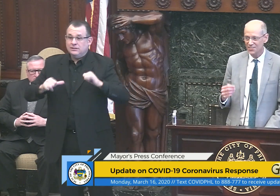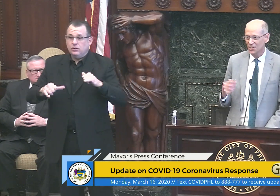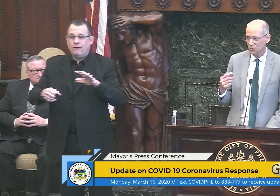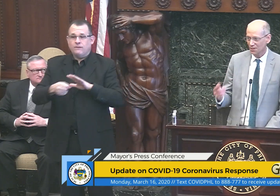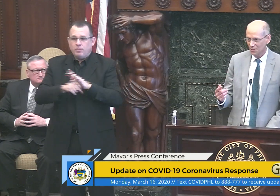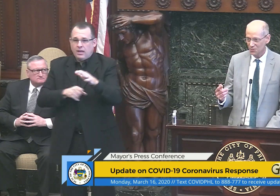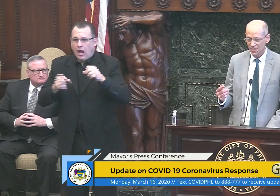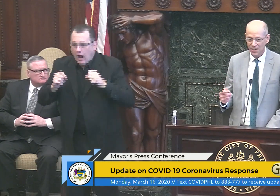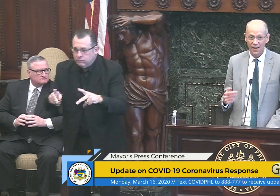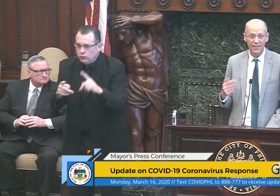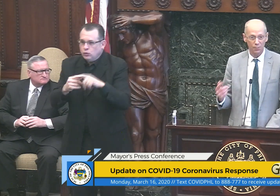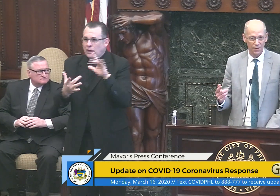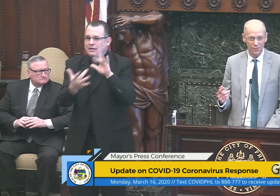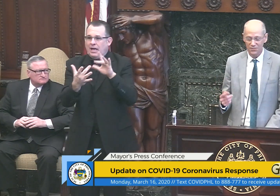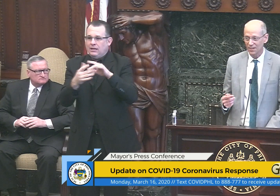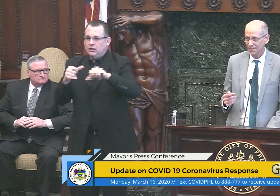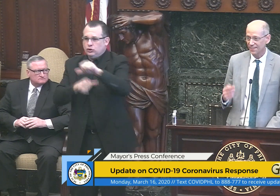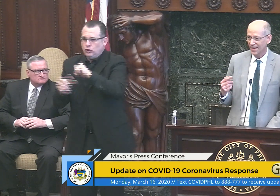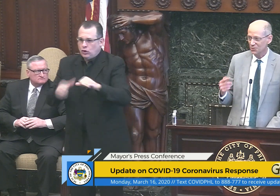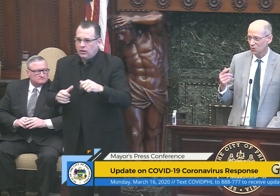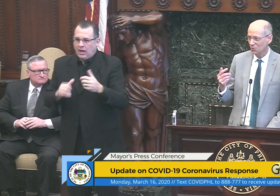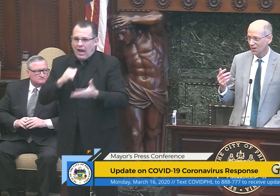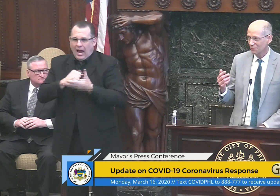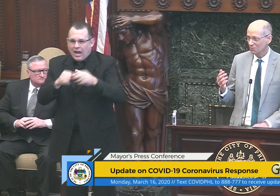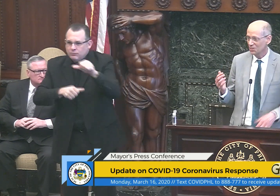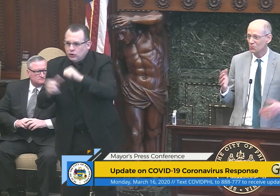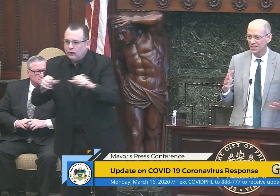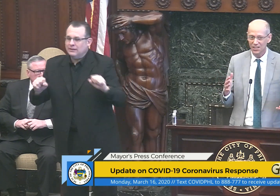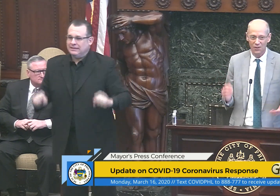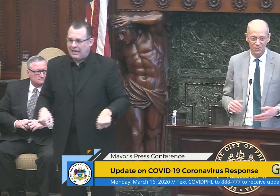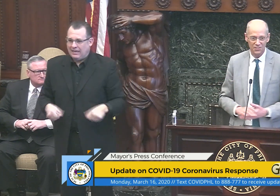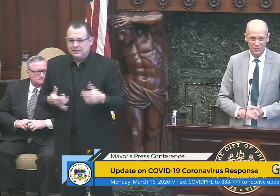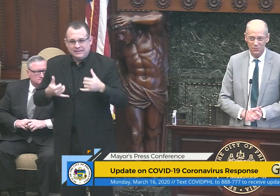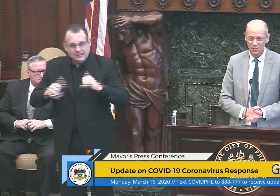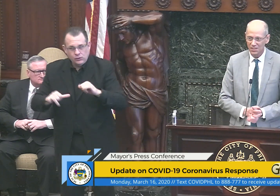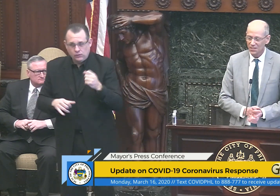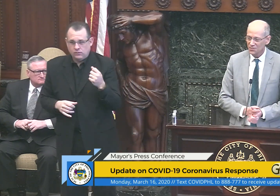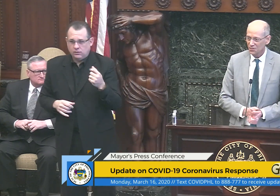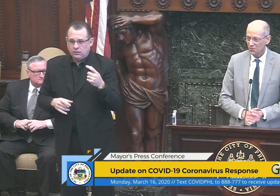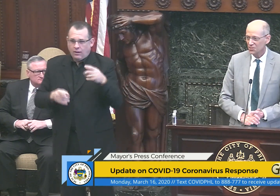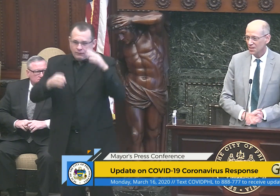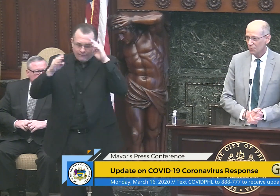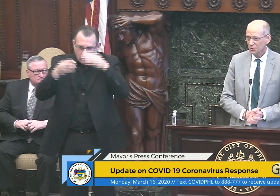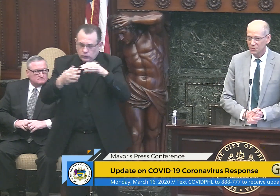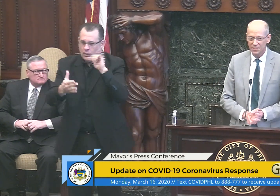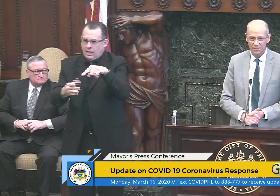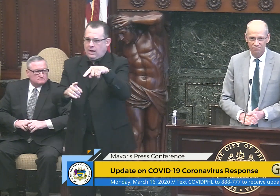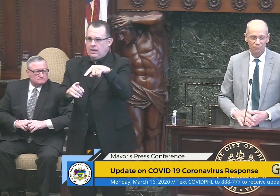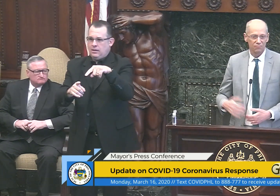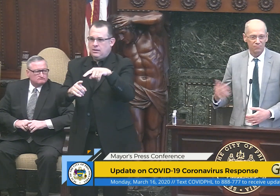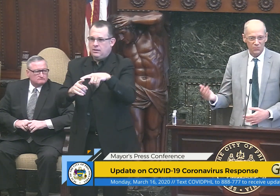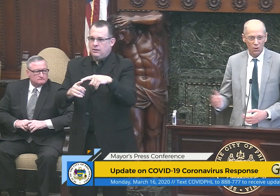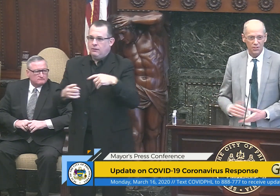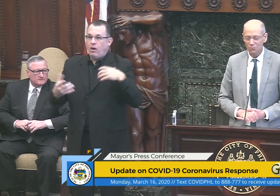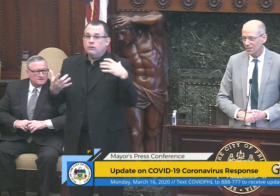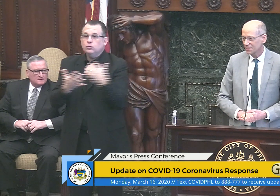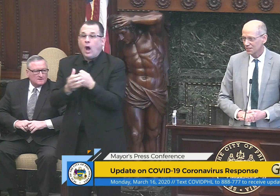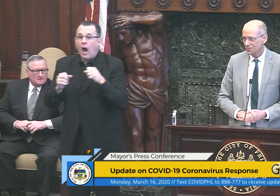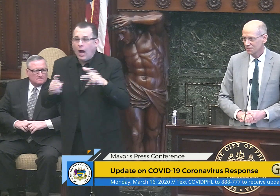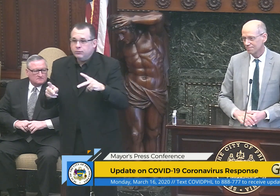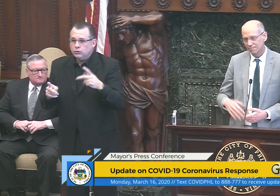people to stay in touch with others and to help others. And I think that's what we ought to be redirecting our energies to. So use this opportunity to